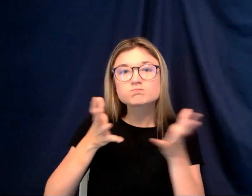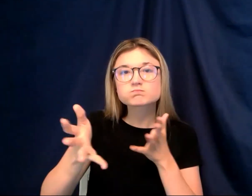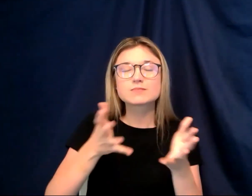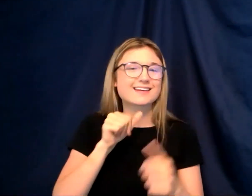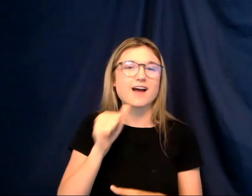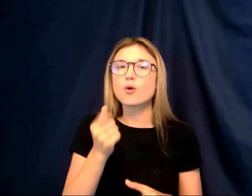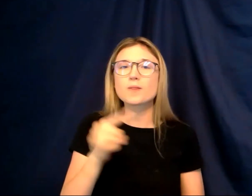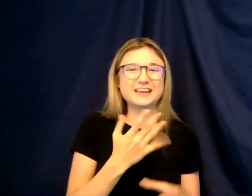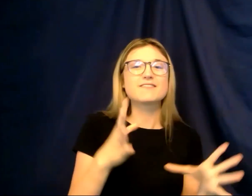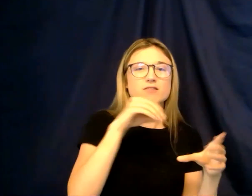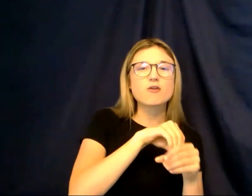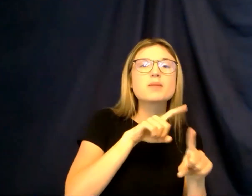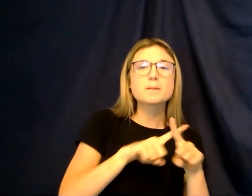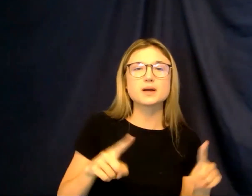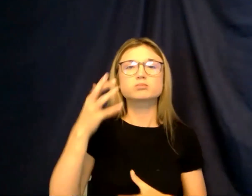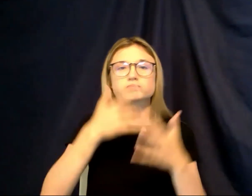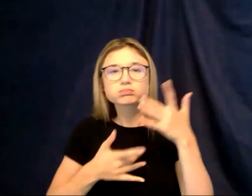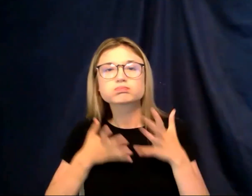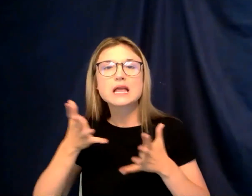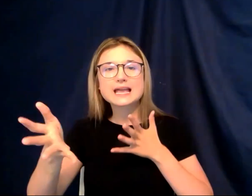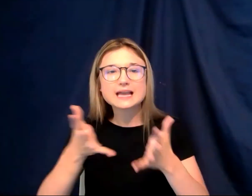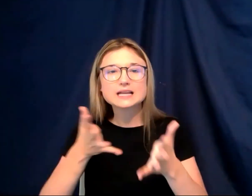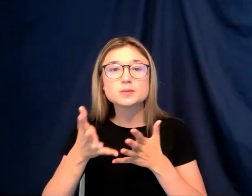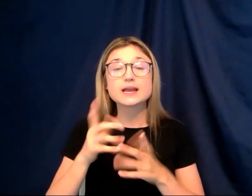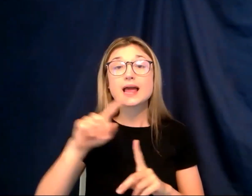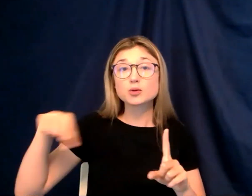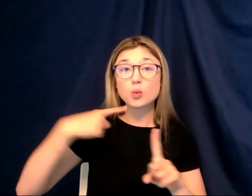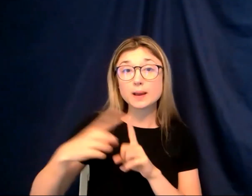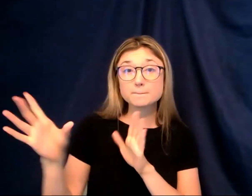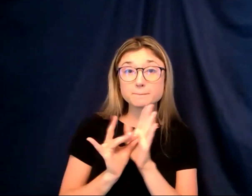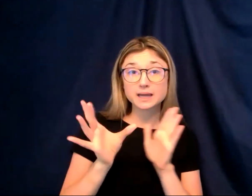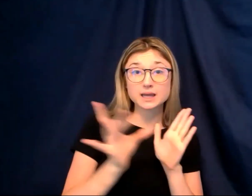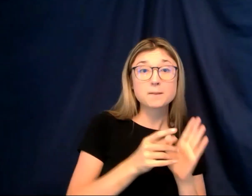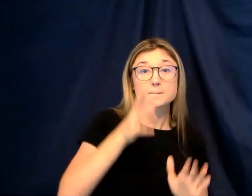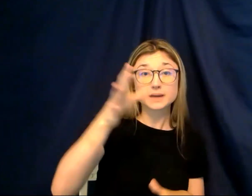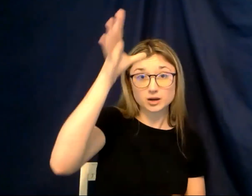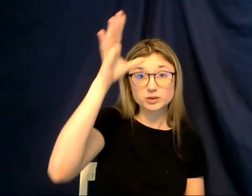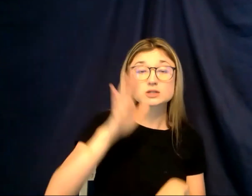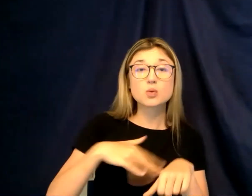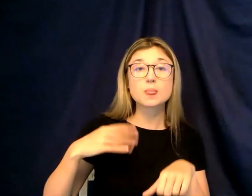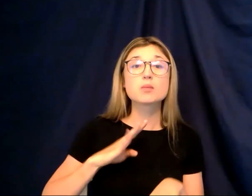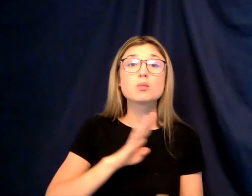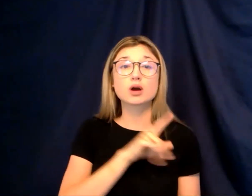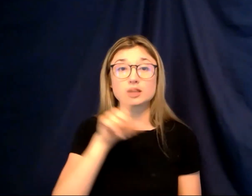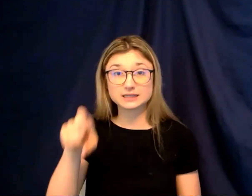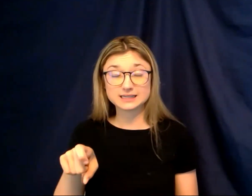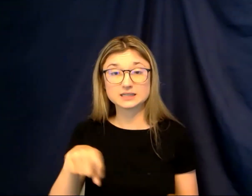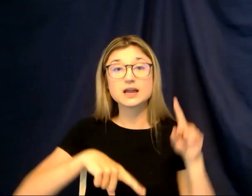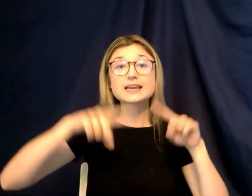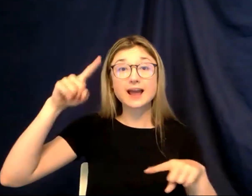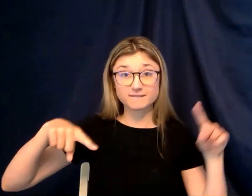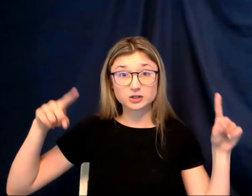essential. And when selecting parent participation, diversity should be